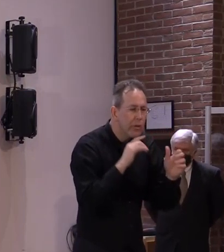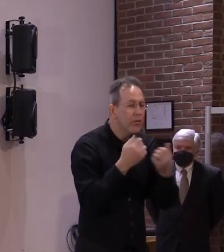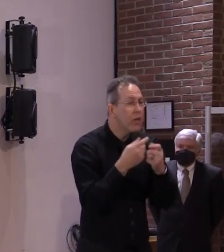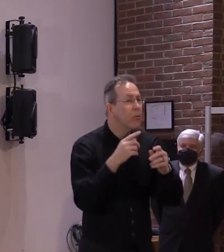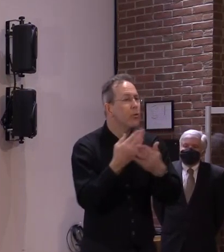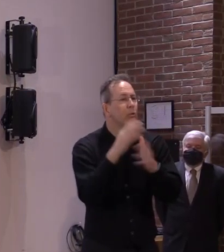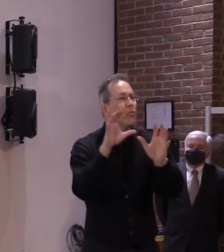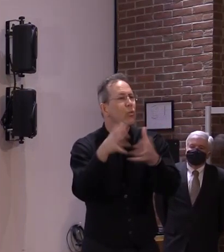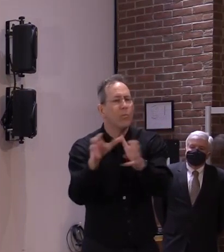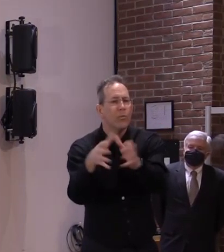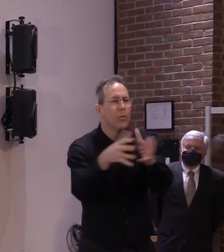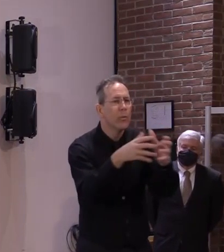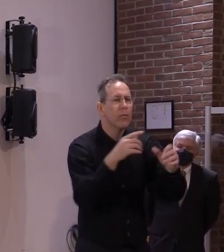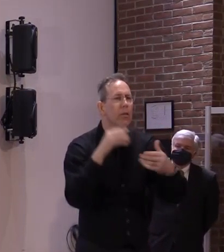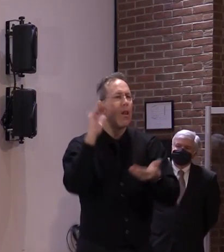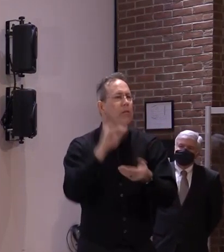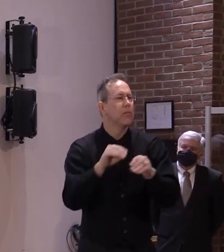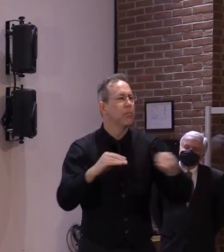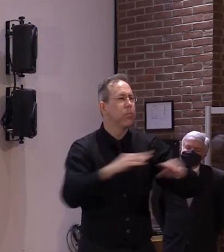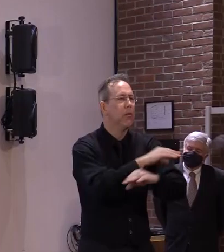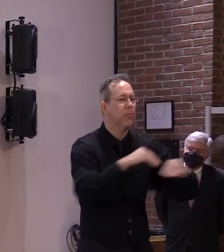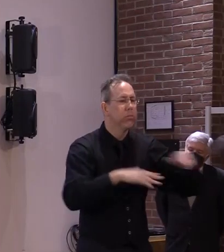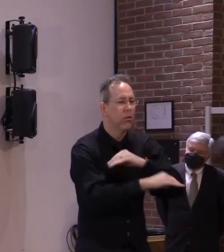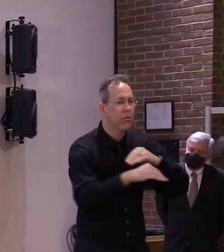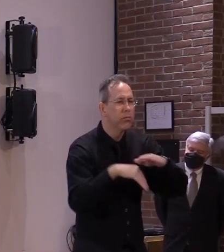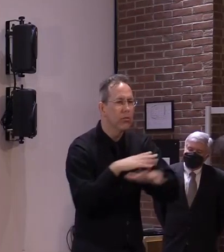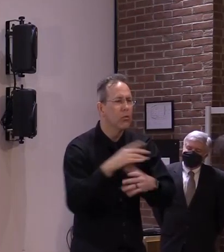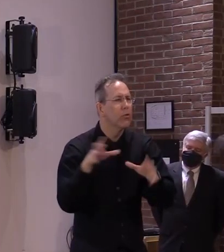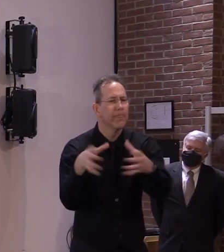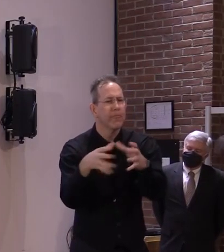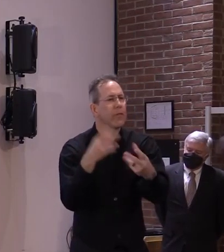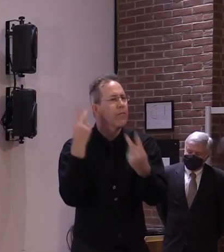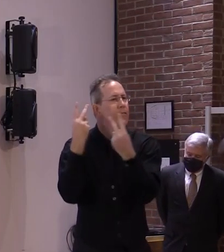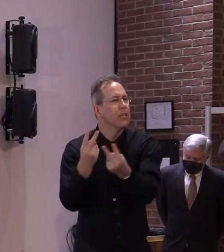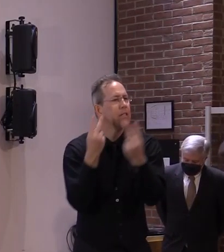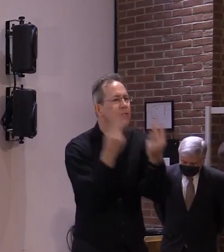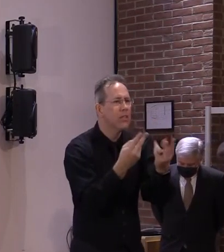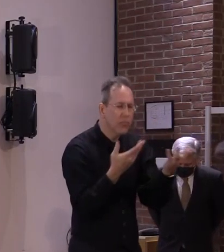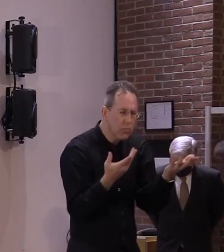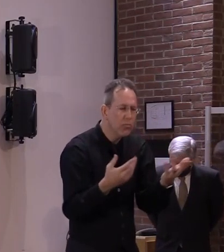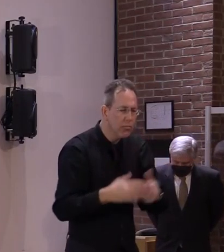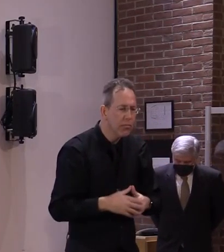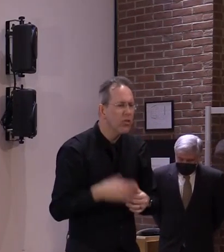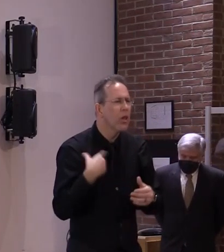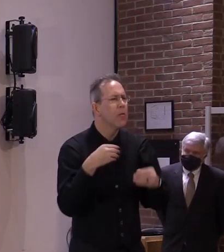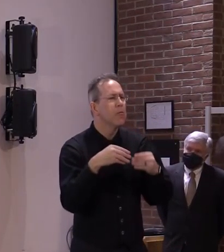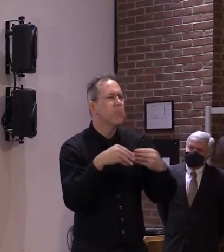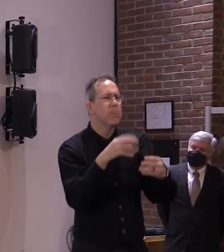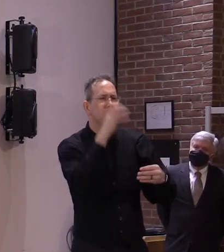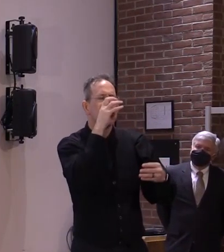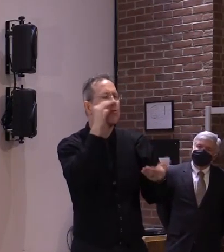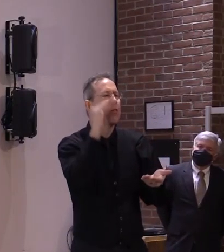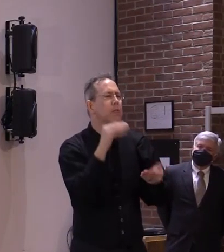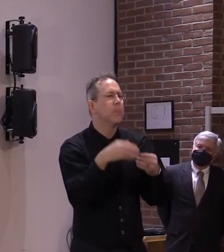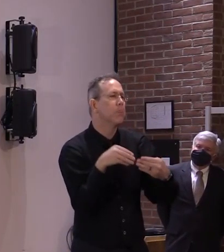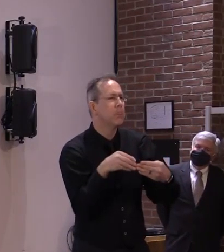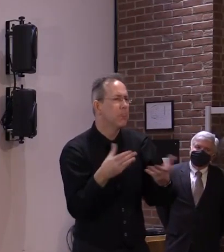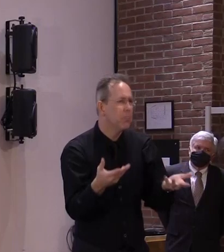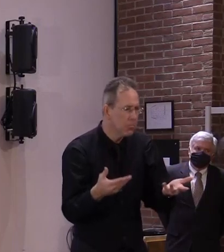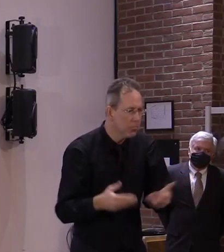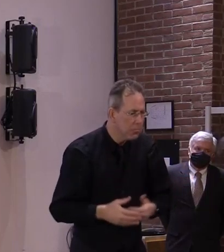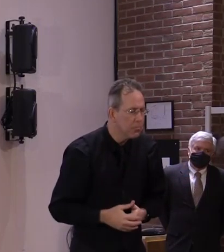From an epidemiology standpoint, achieving so-called community immunity or herd immunity is also